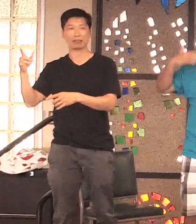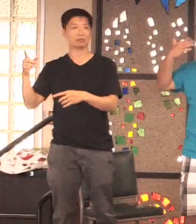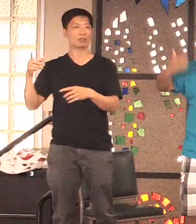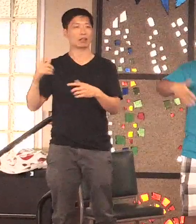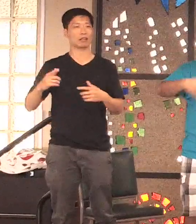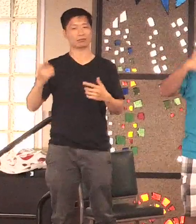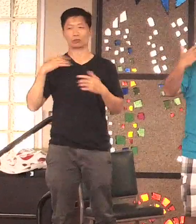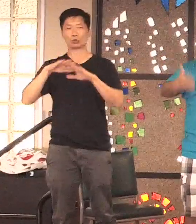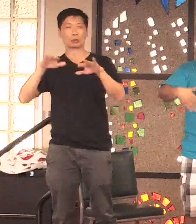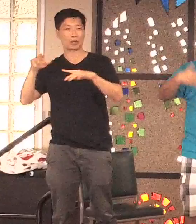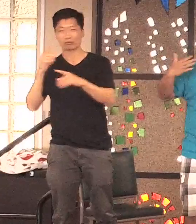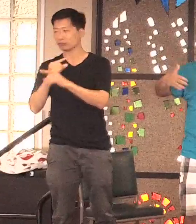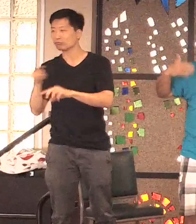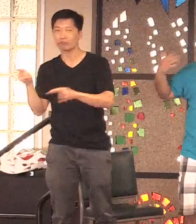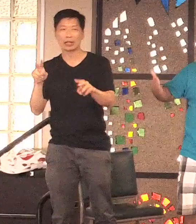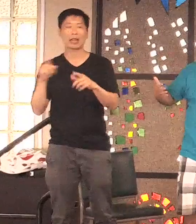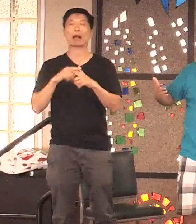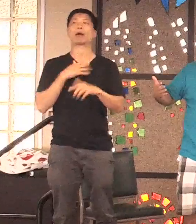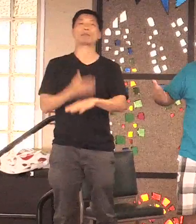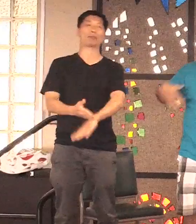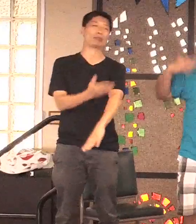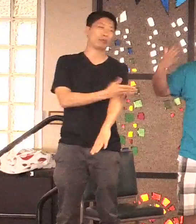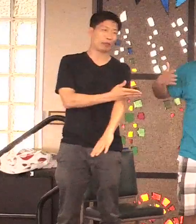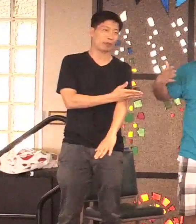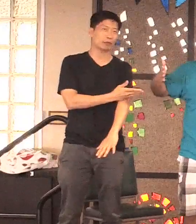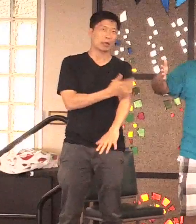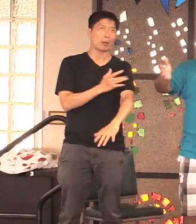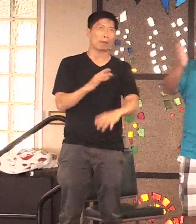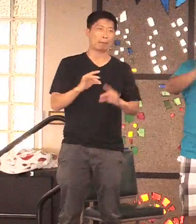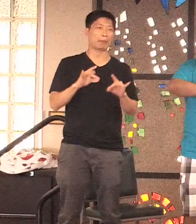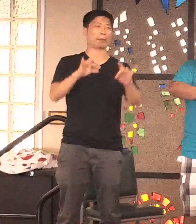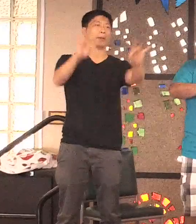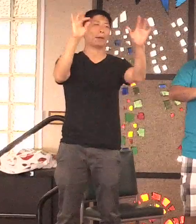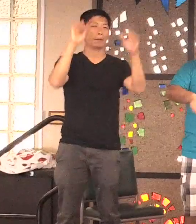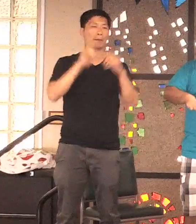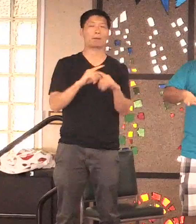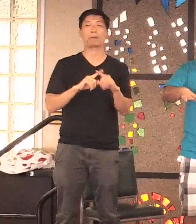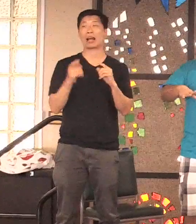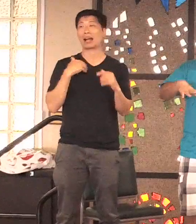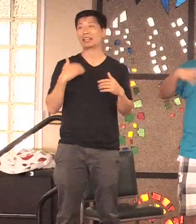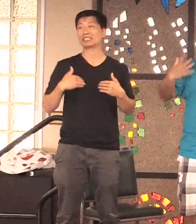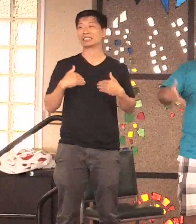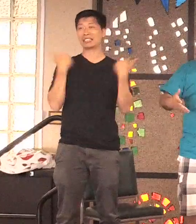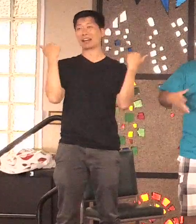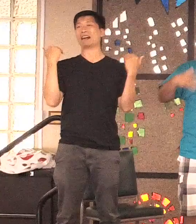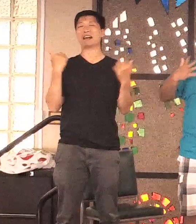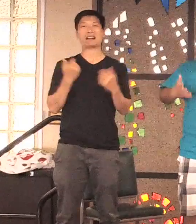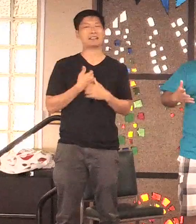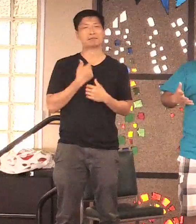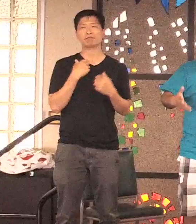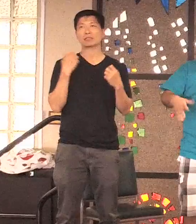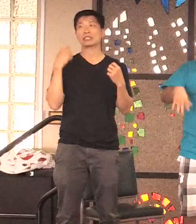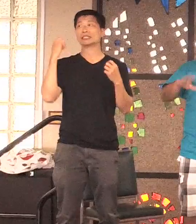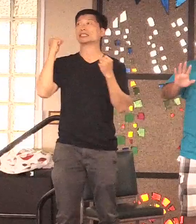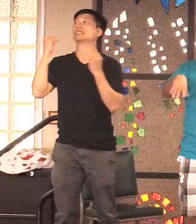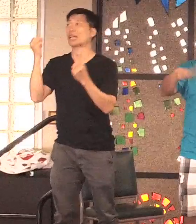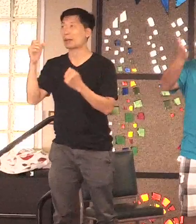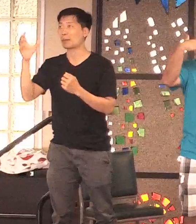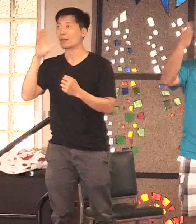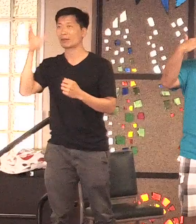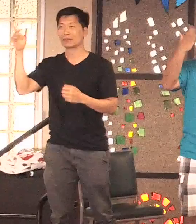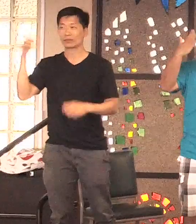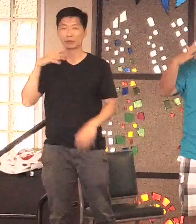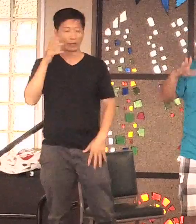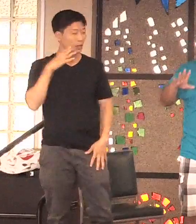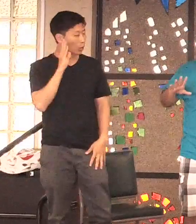my started signing music get better and picked up before that, back up to that. But before that, when I was younger, a lot of times I would sign to my parents, and my parents would be